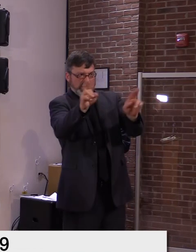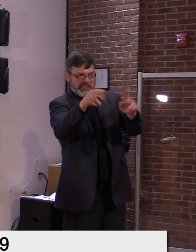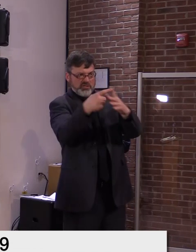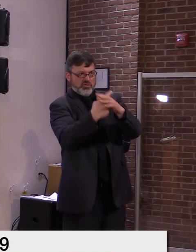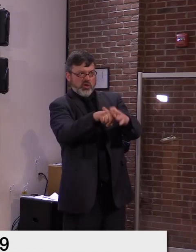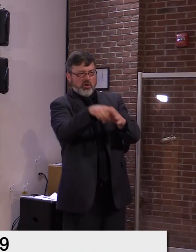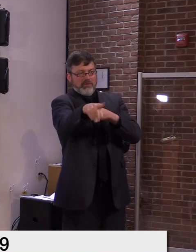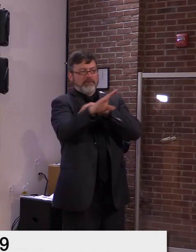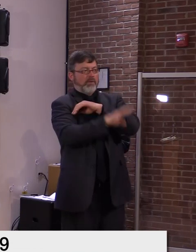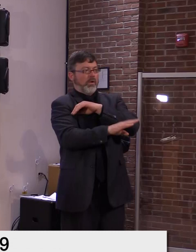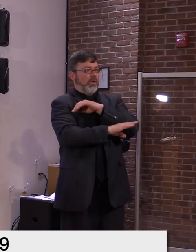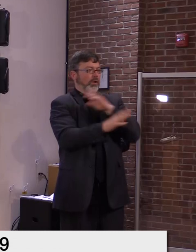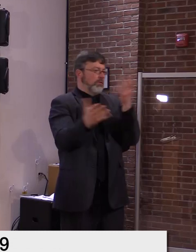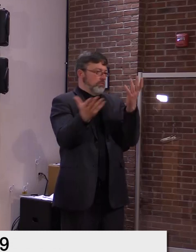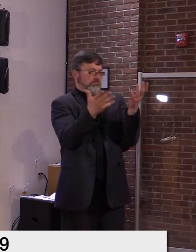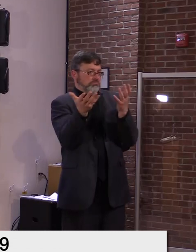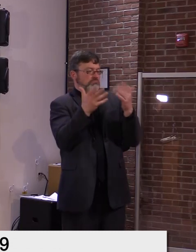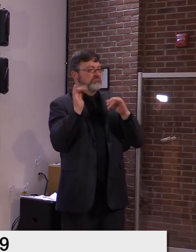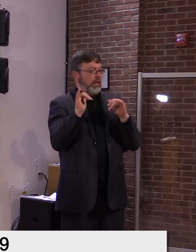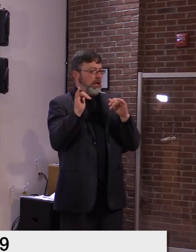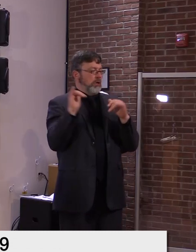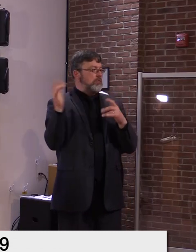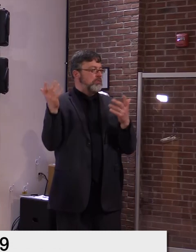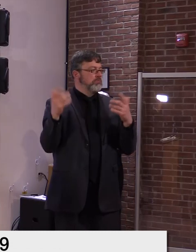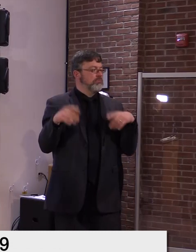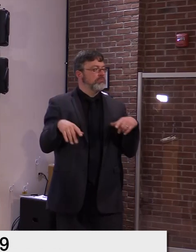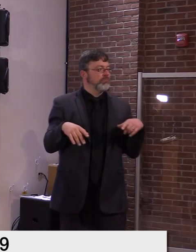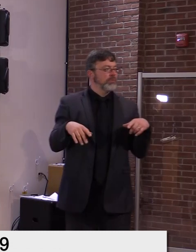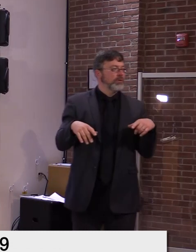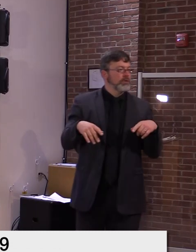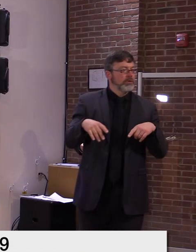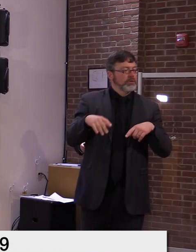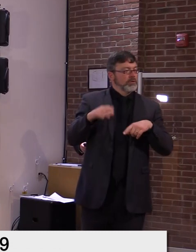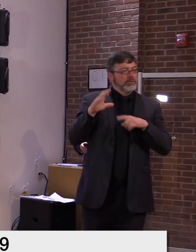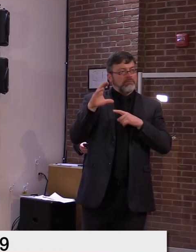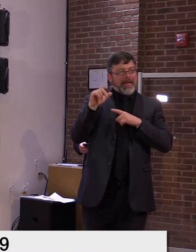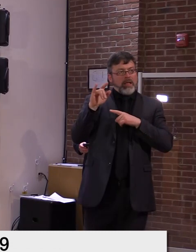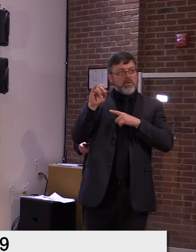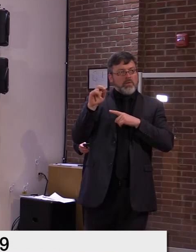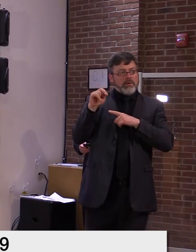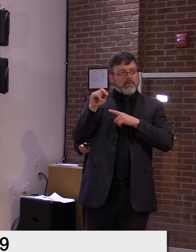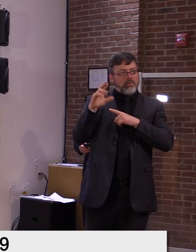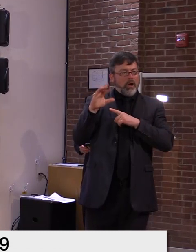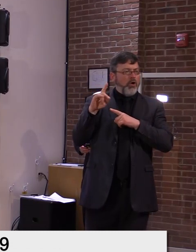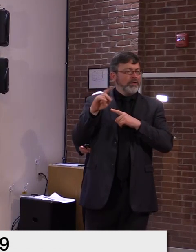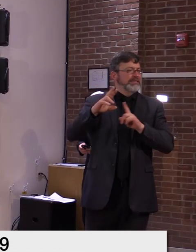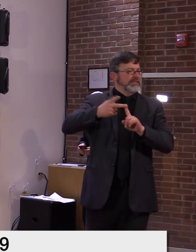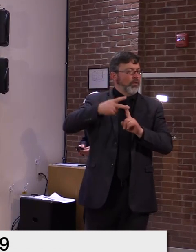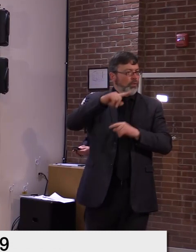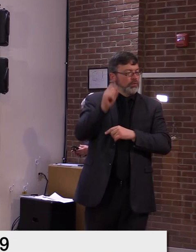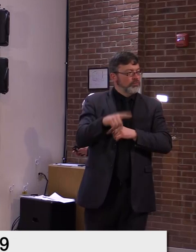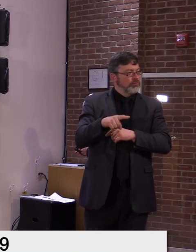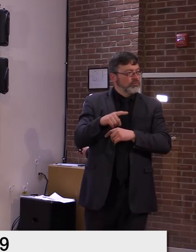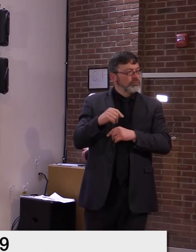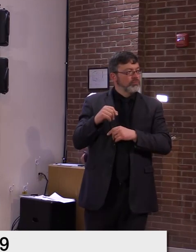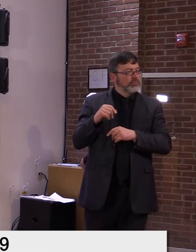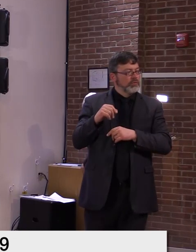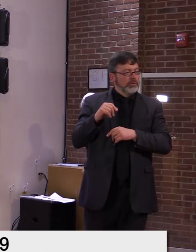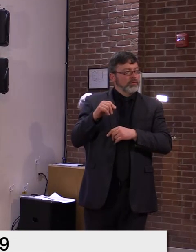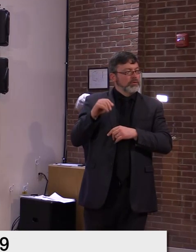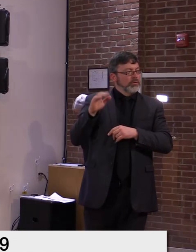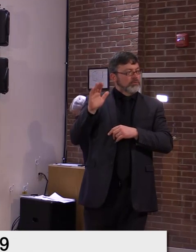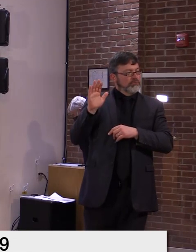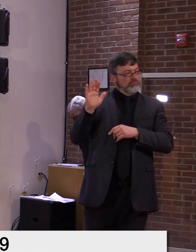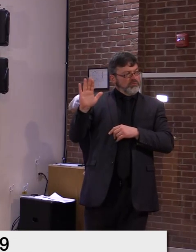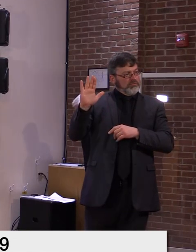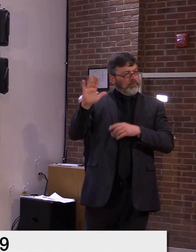Okay. And in terms of the enrichment programming and the push that you're announcing today,